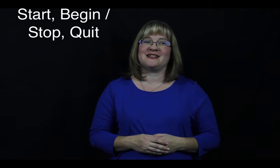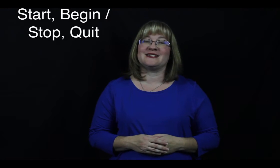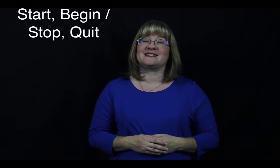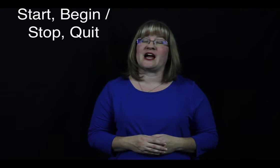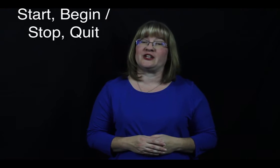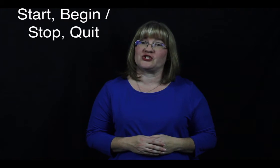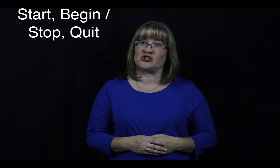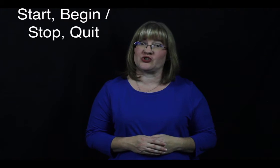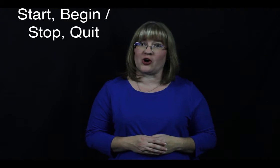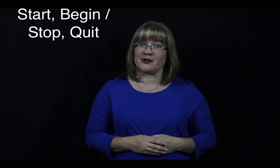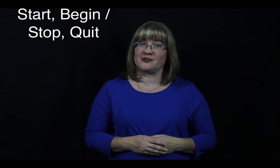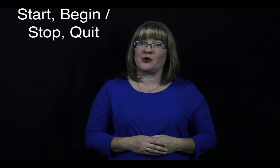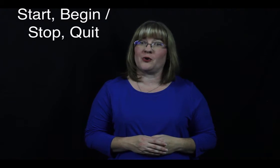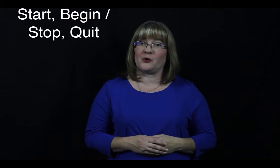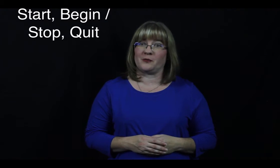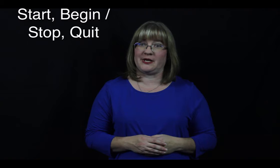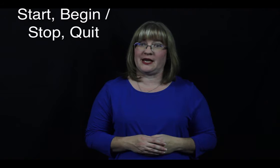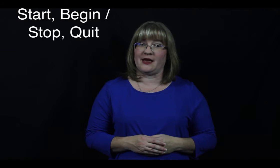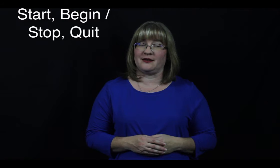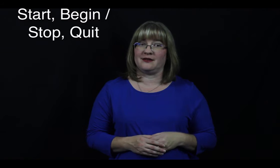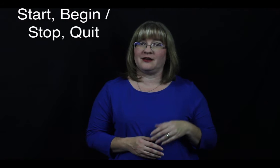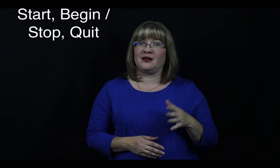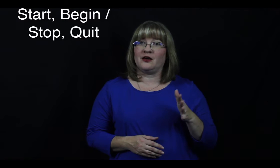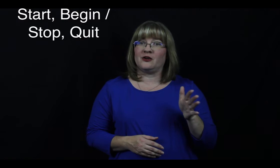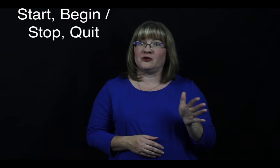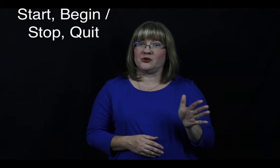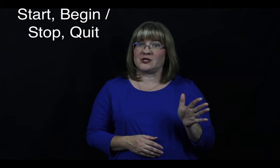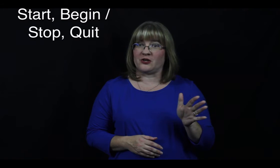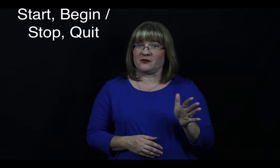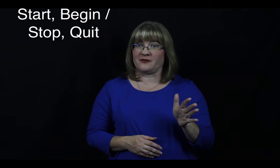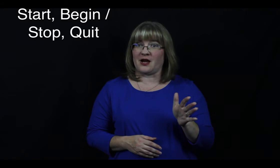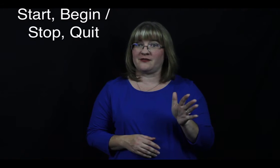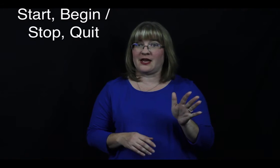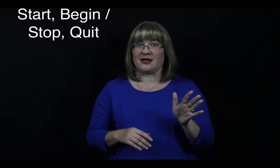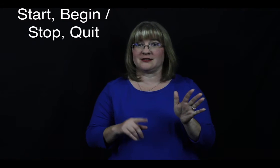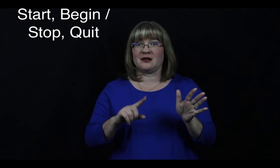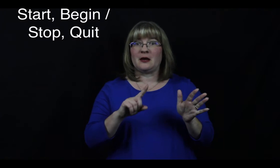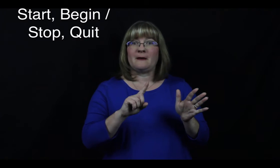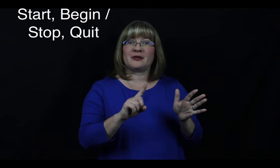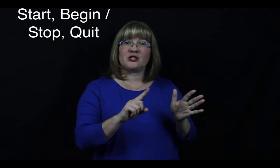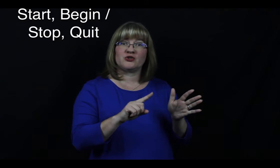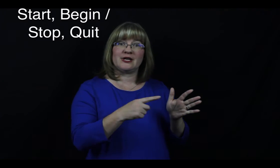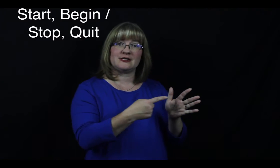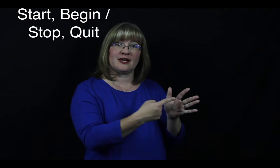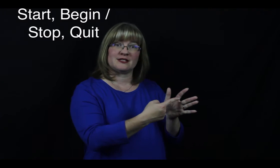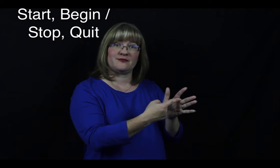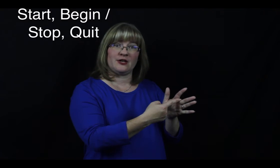To sign start or begin, you take your 5 hand, place your index